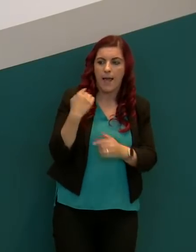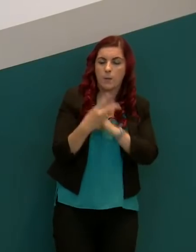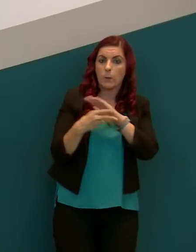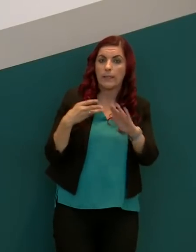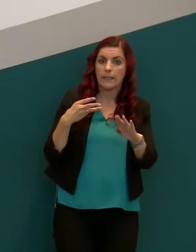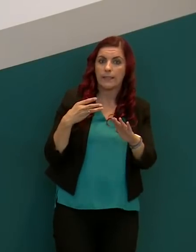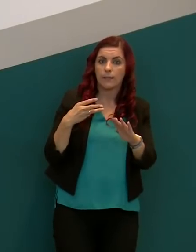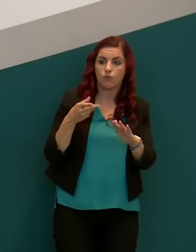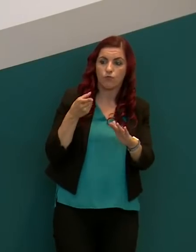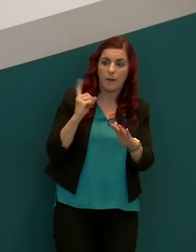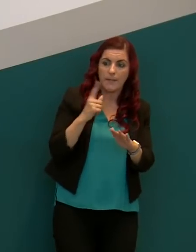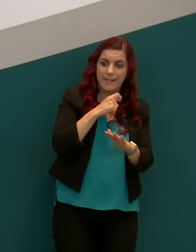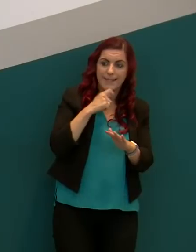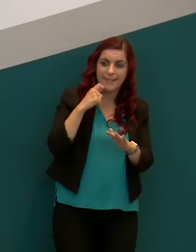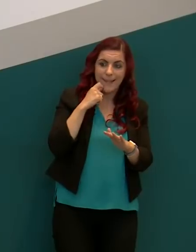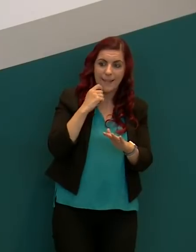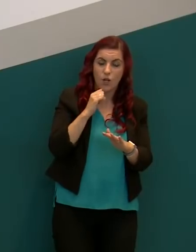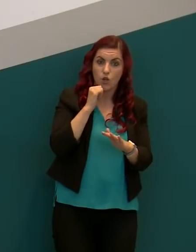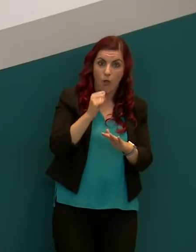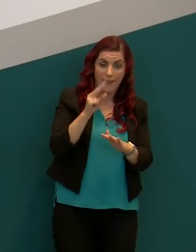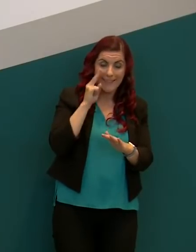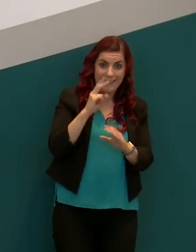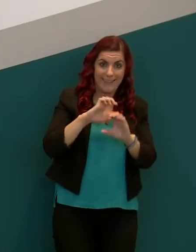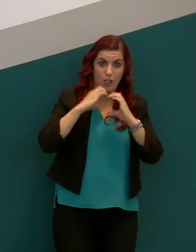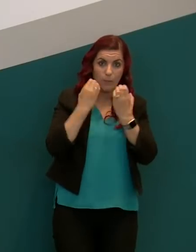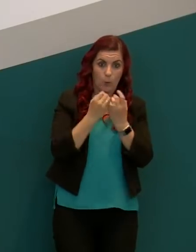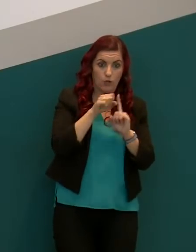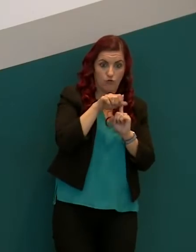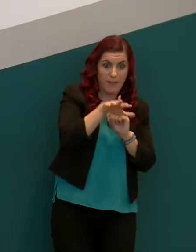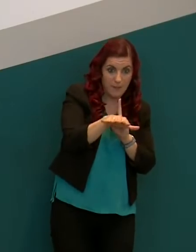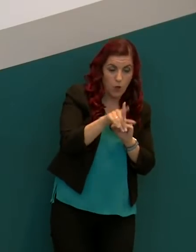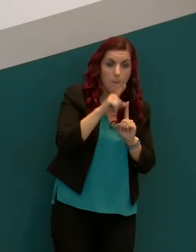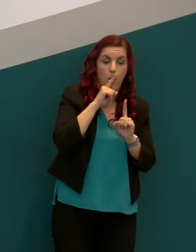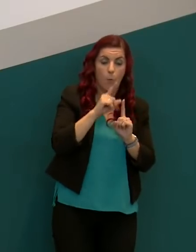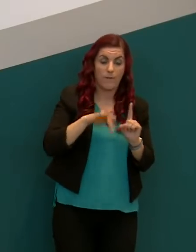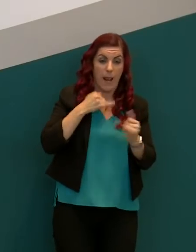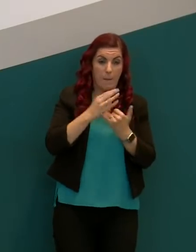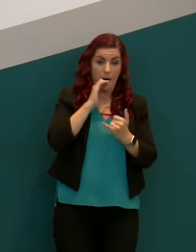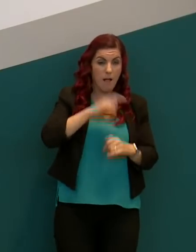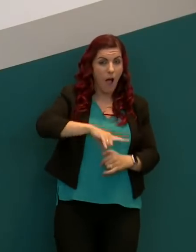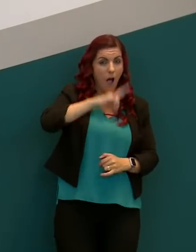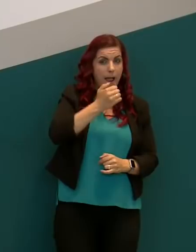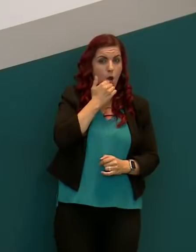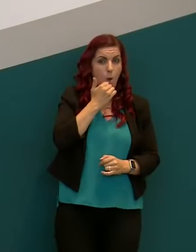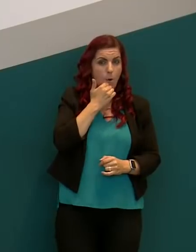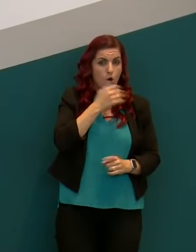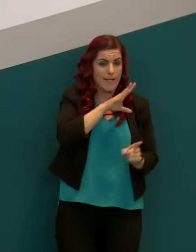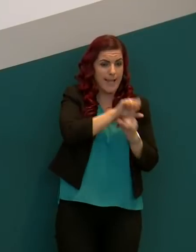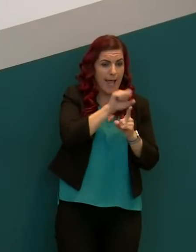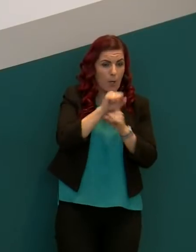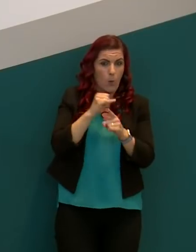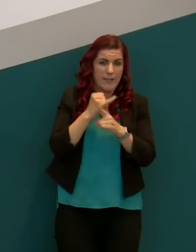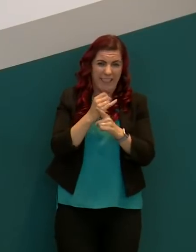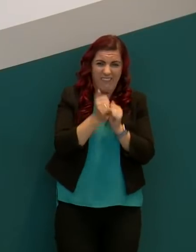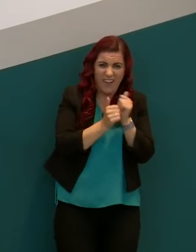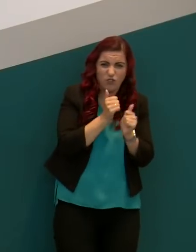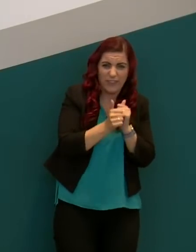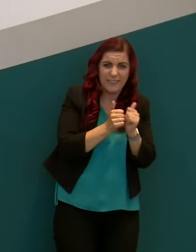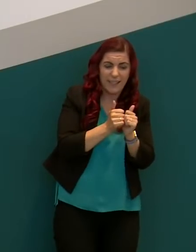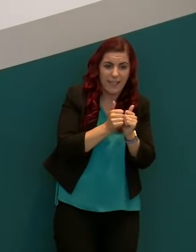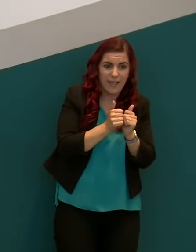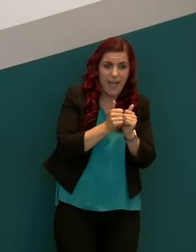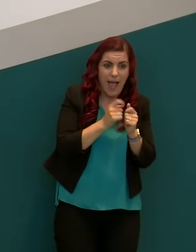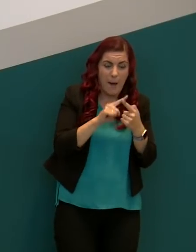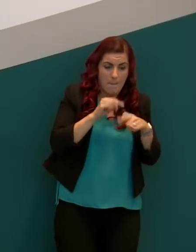was that we hadn't seen community transmission, but we felt that the volume of cases at the time and new cases